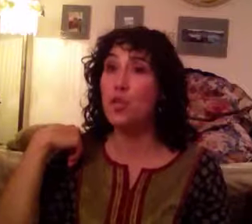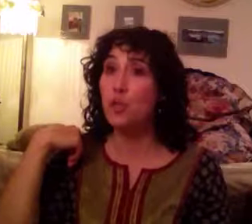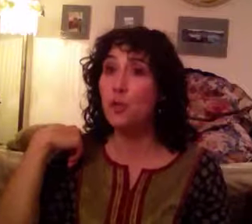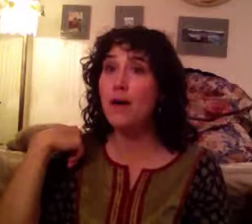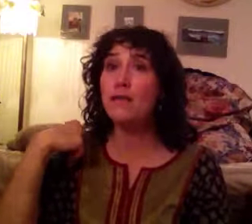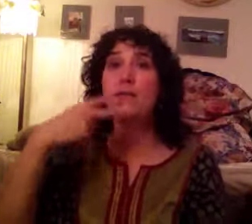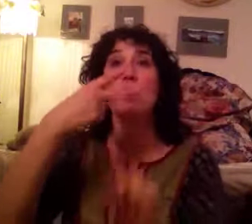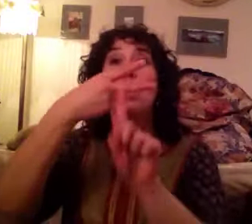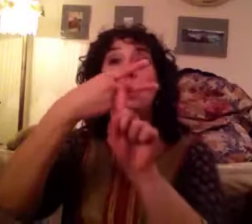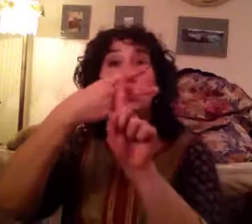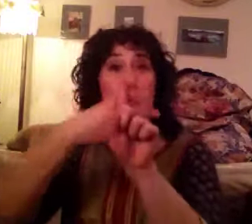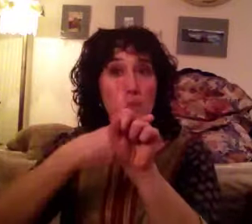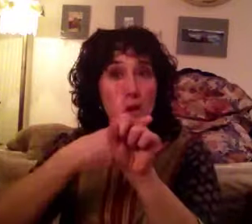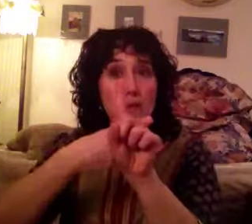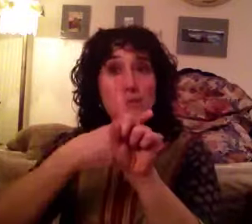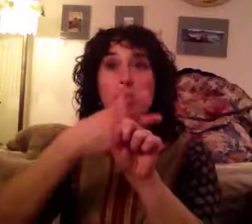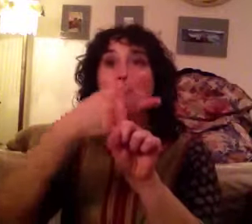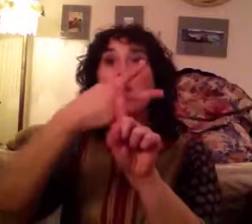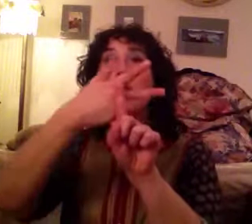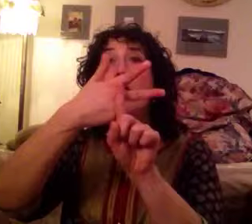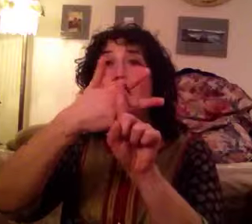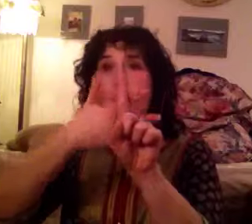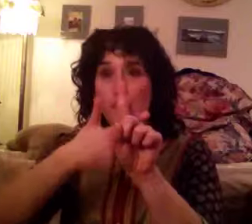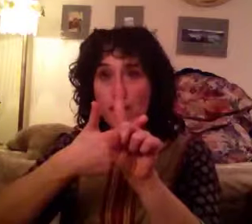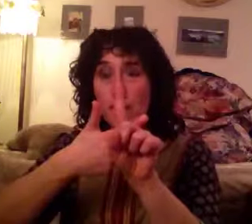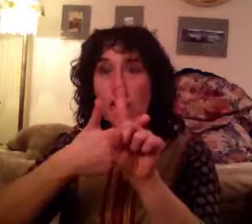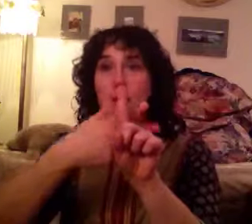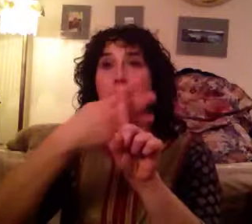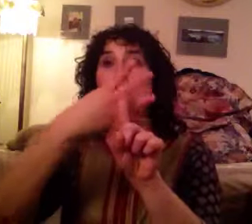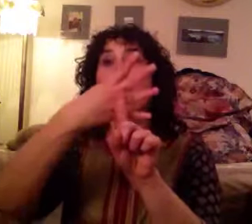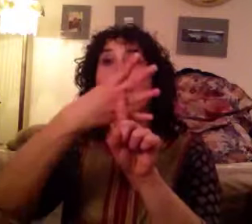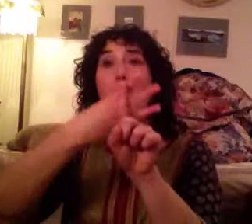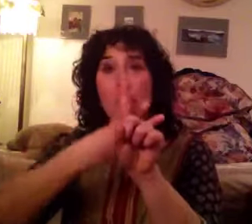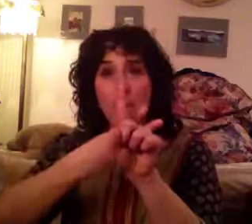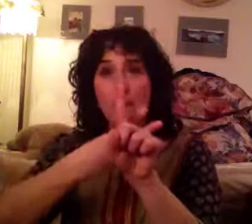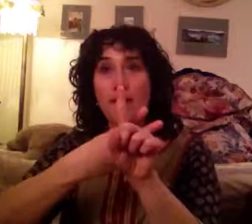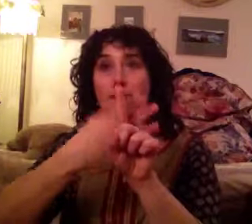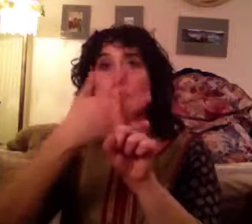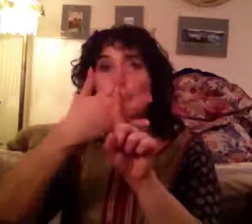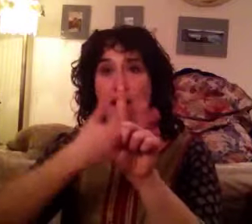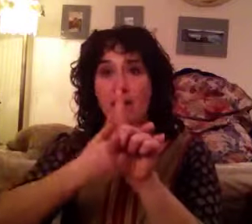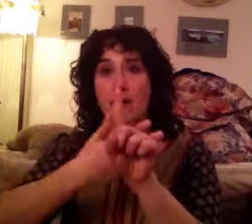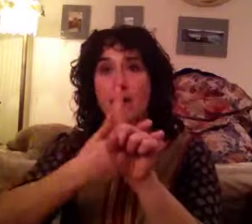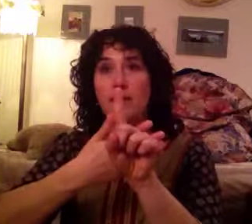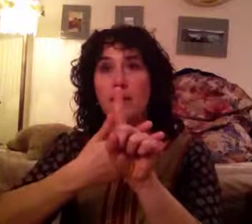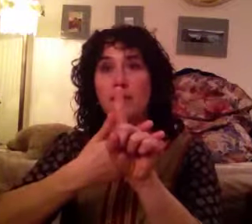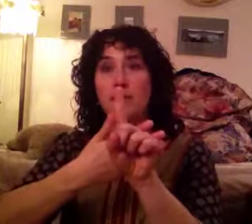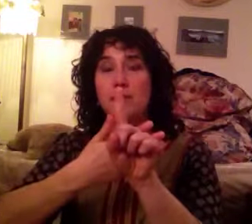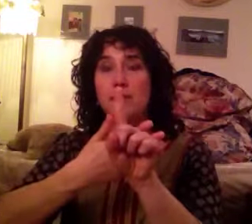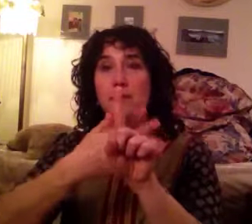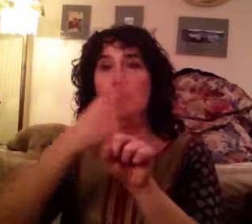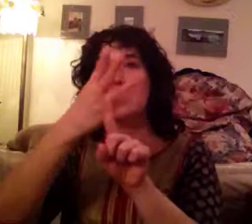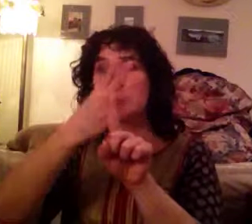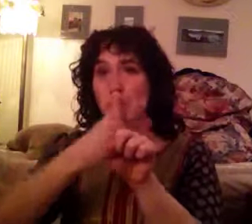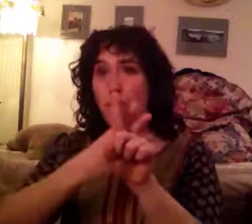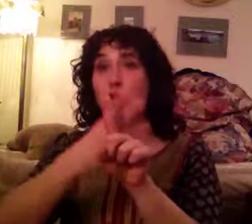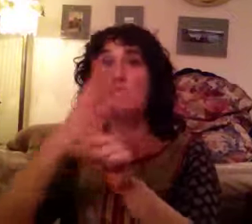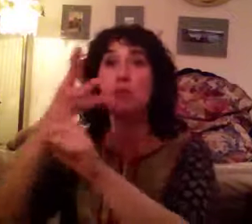2 months, 2 months, 3 months, 4 months, 5 months. You